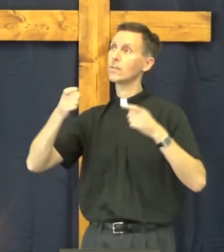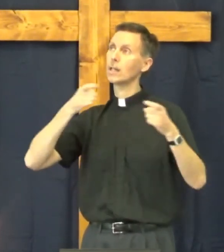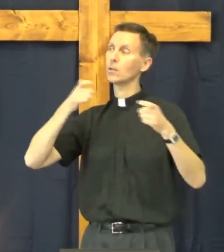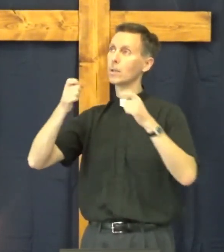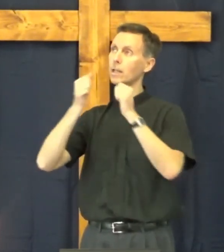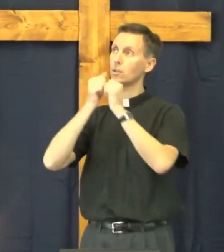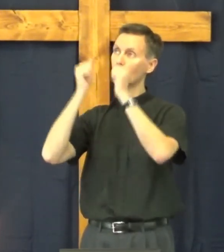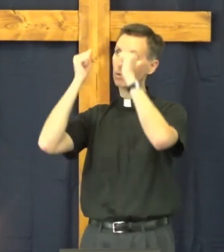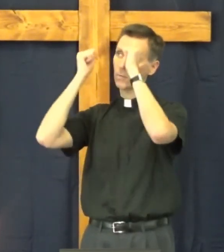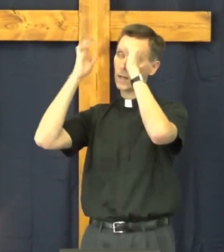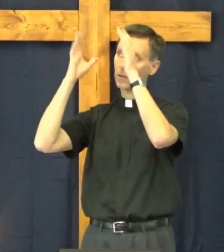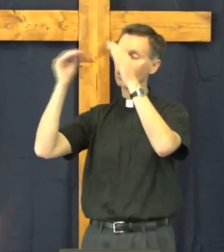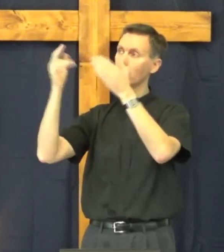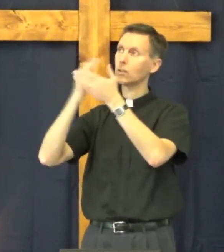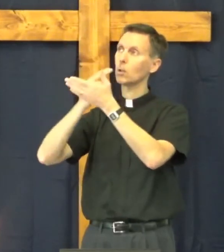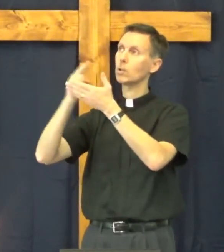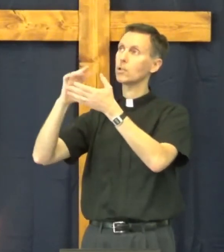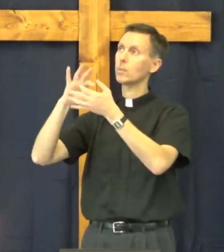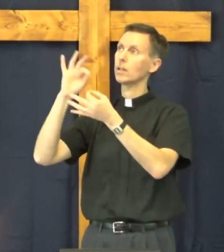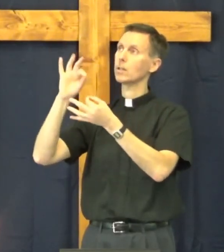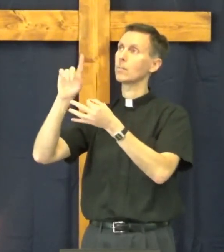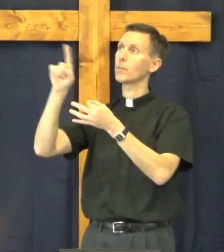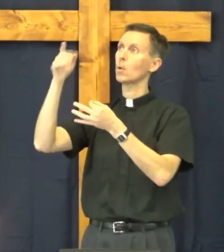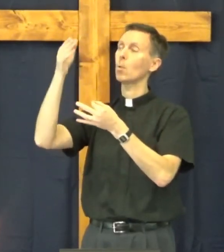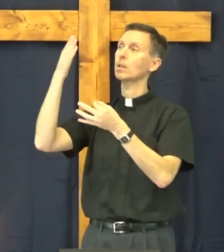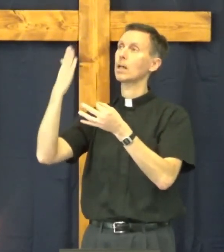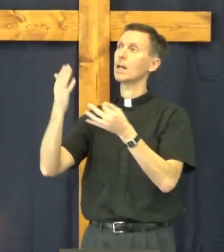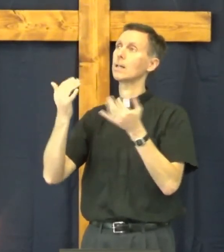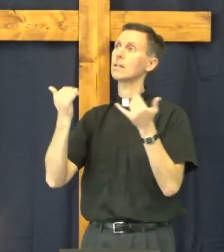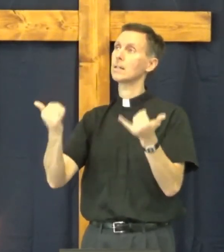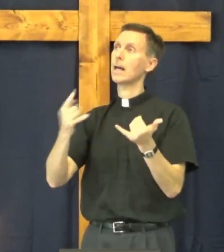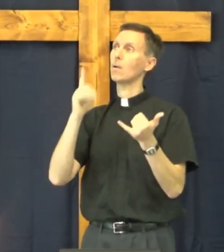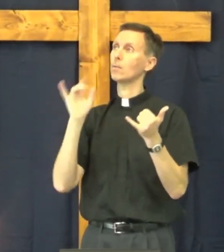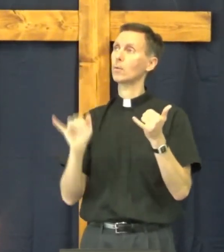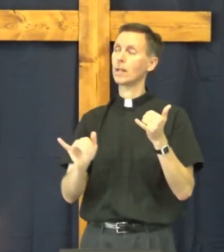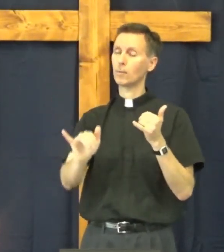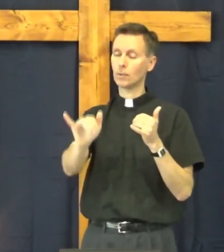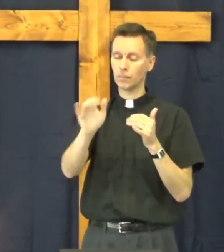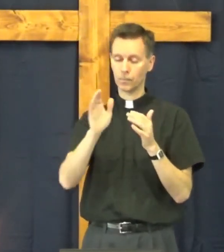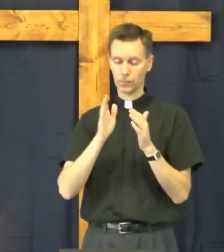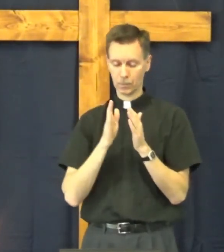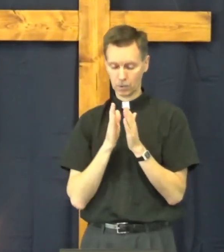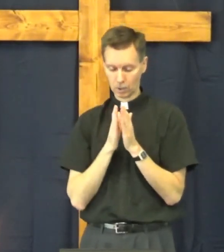and reigns with the Father and the Holy Spirit, one God, now and forever.